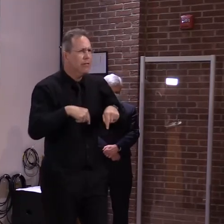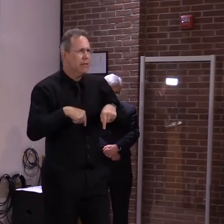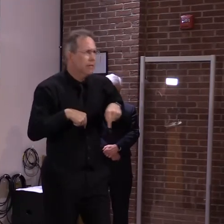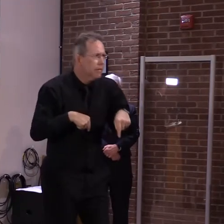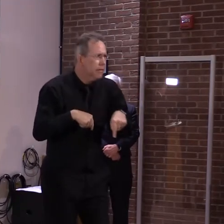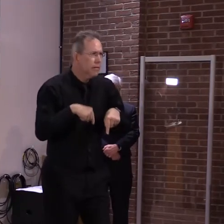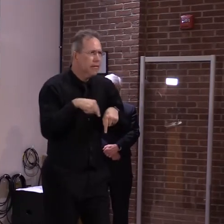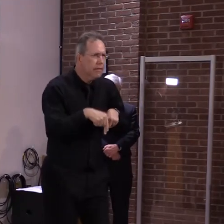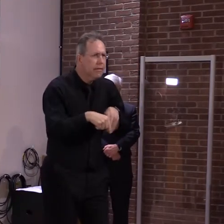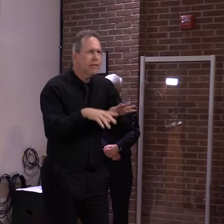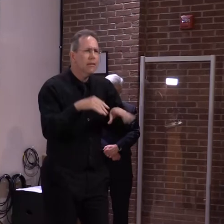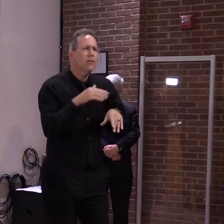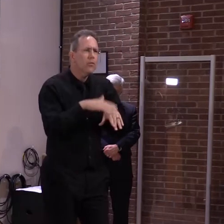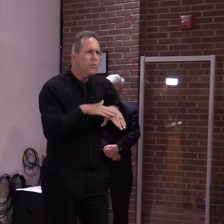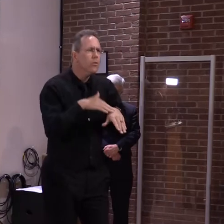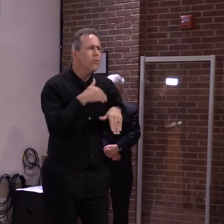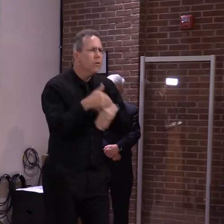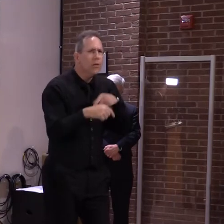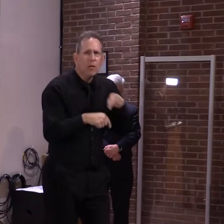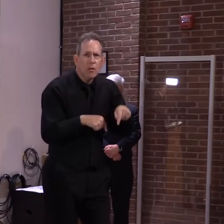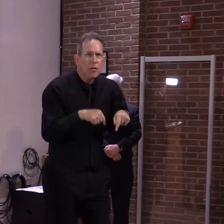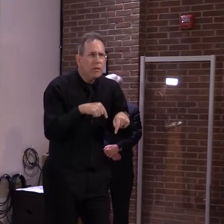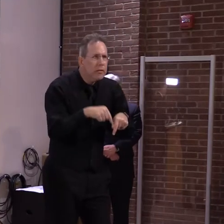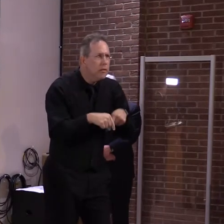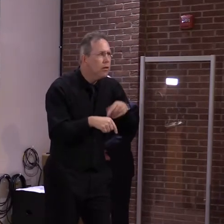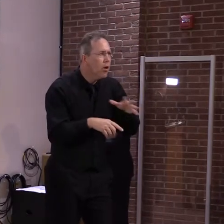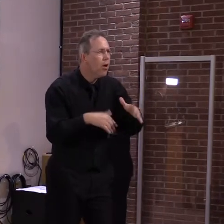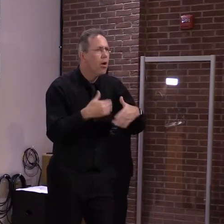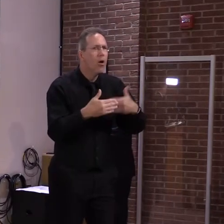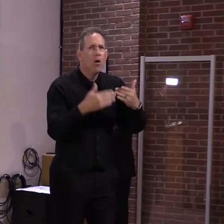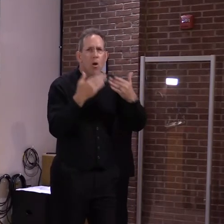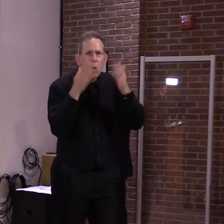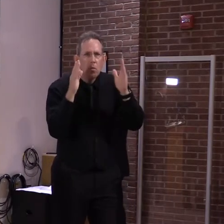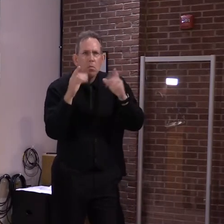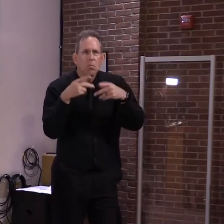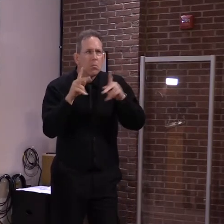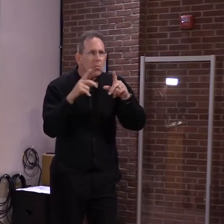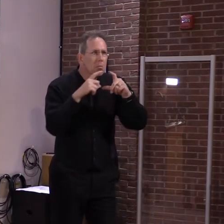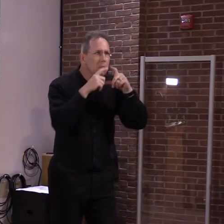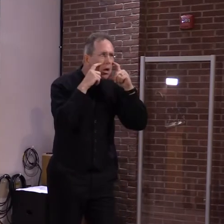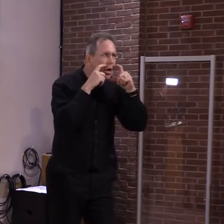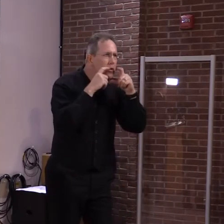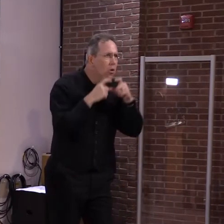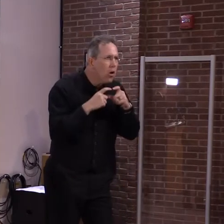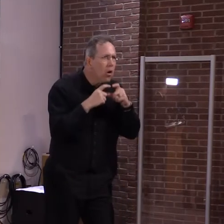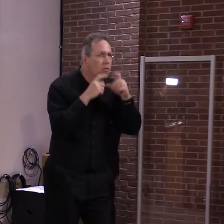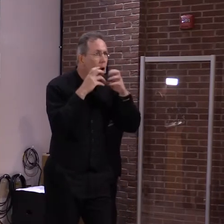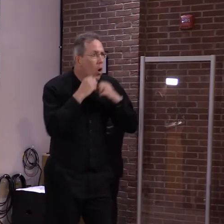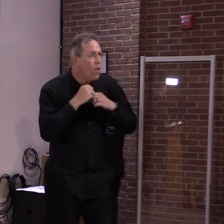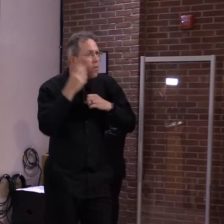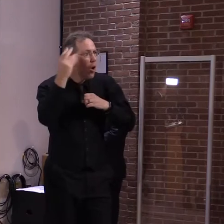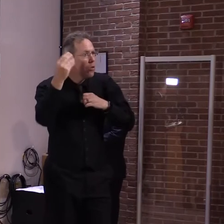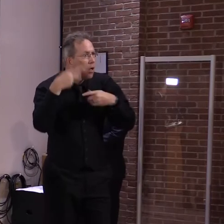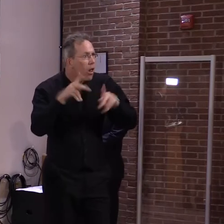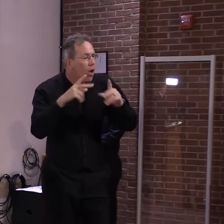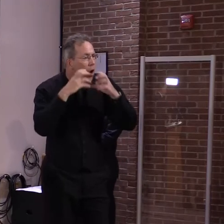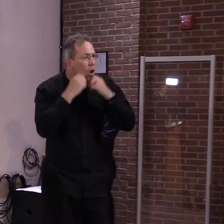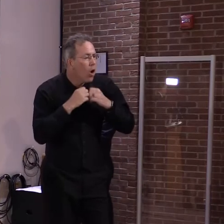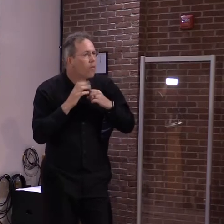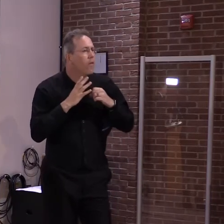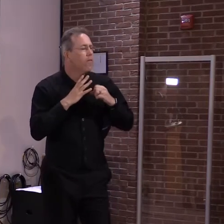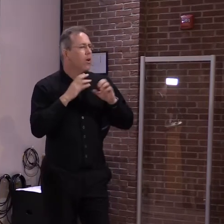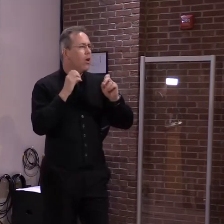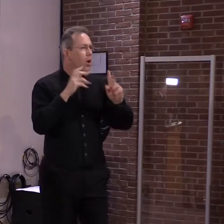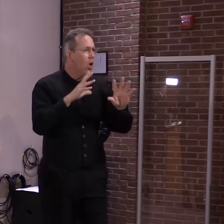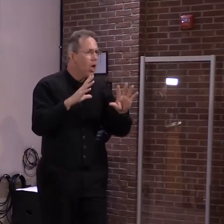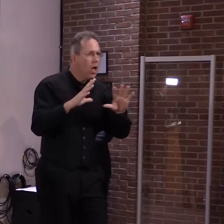reduced restrictions, opened up the bars and restaurants to a larger capacity. All of